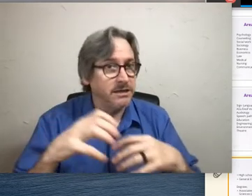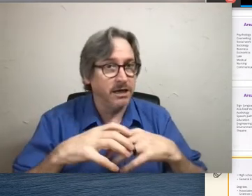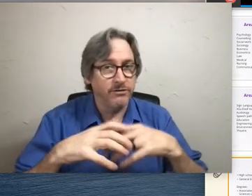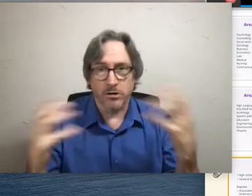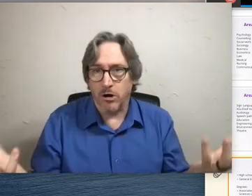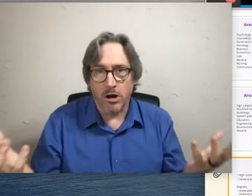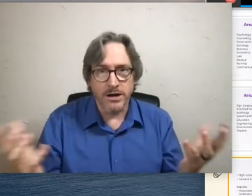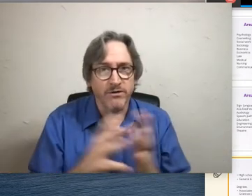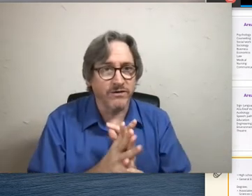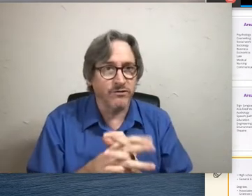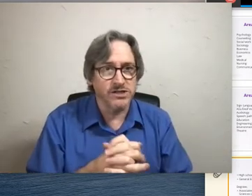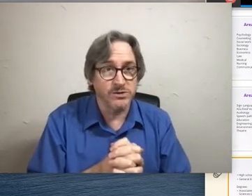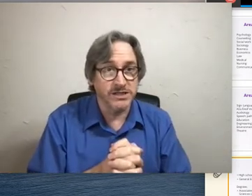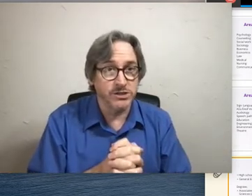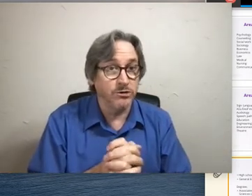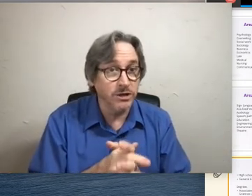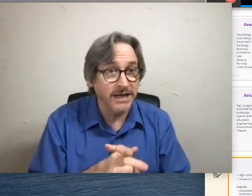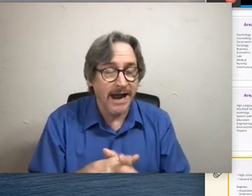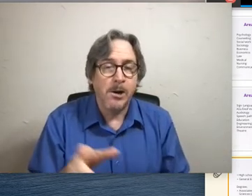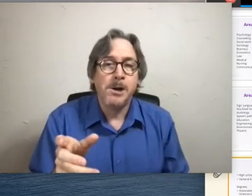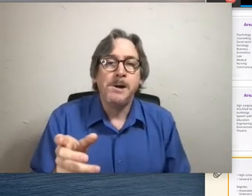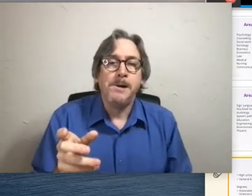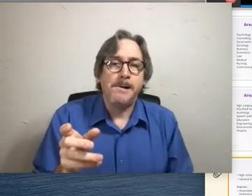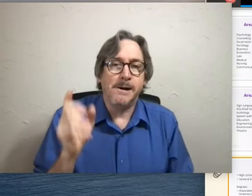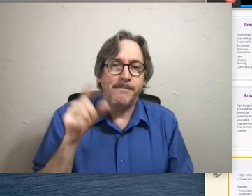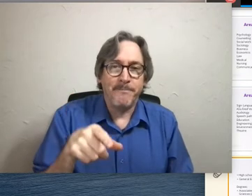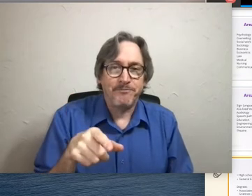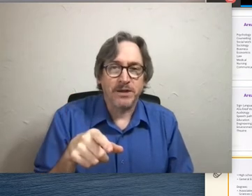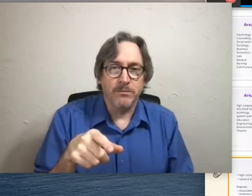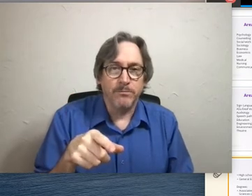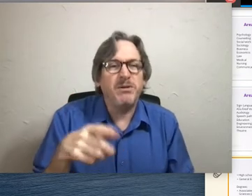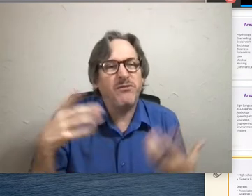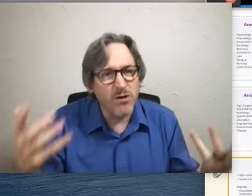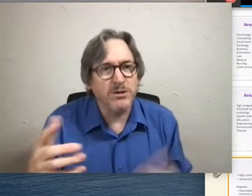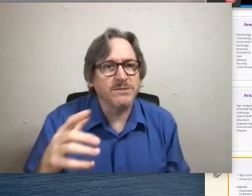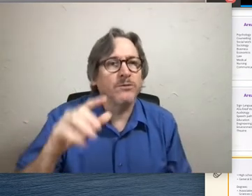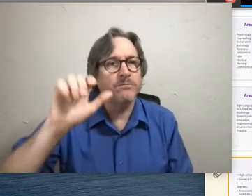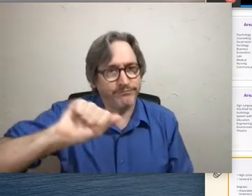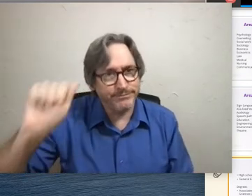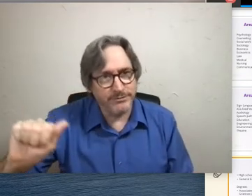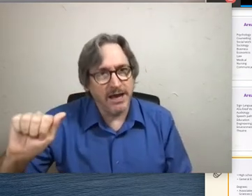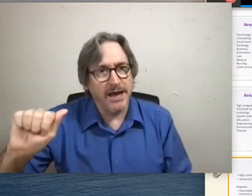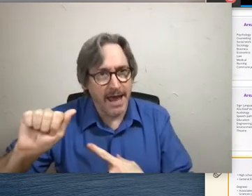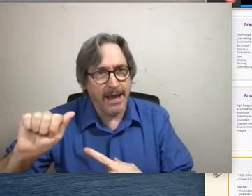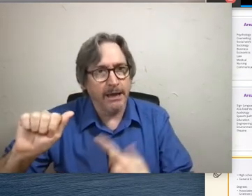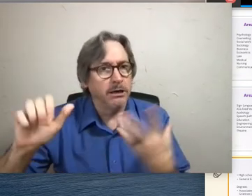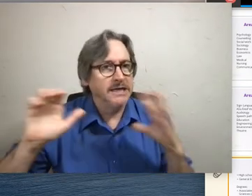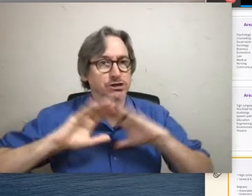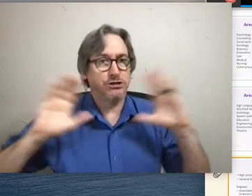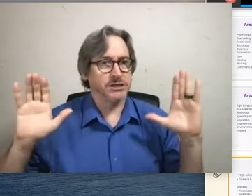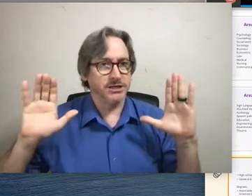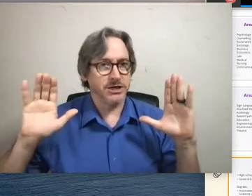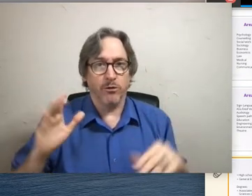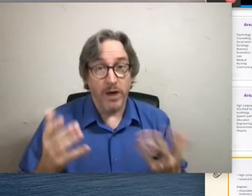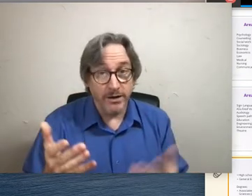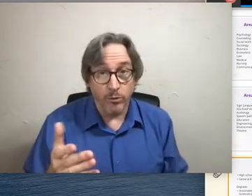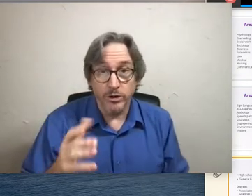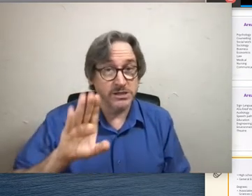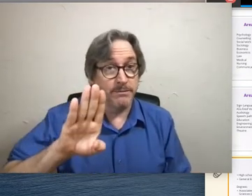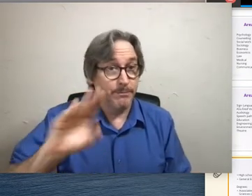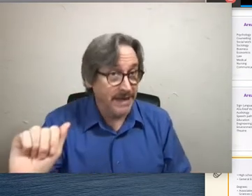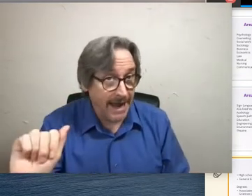AS, there are a number of different associates you could get, but for the most part, AA is just in general.